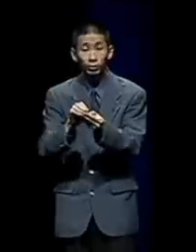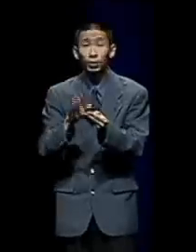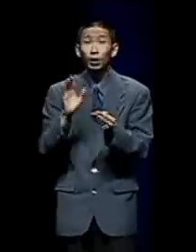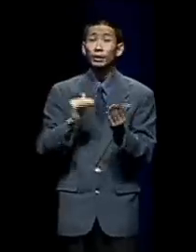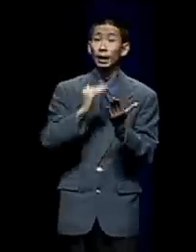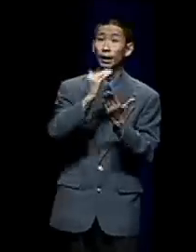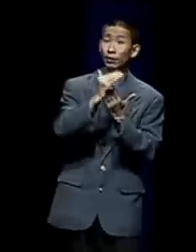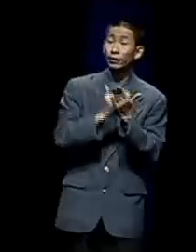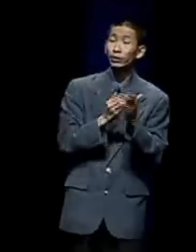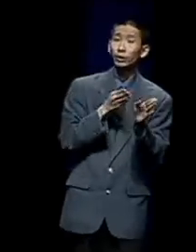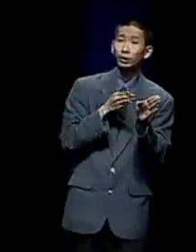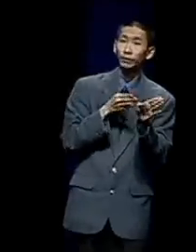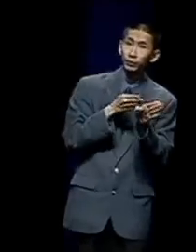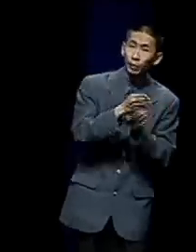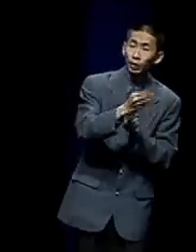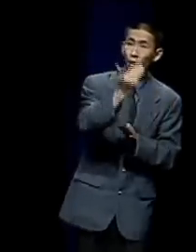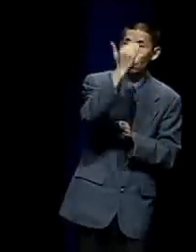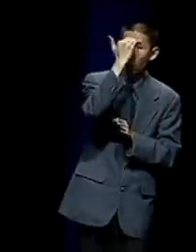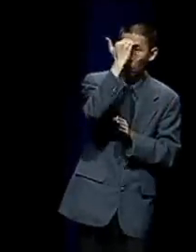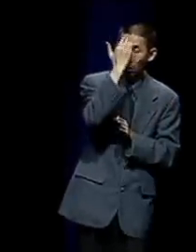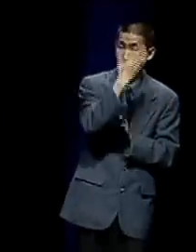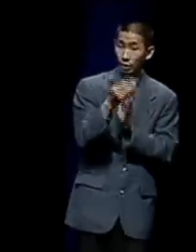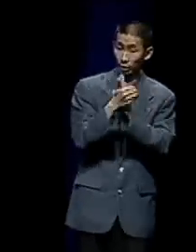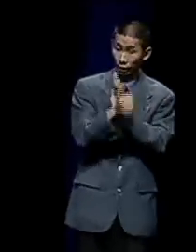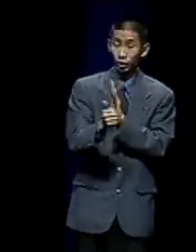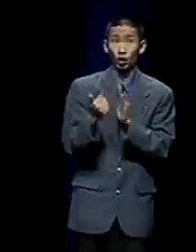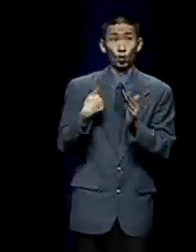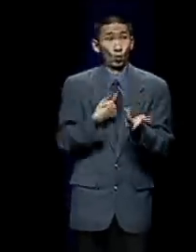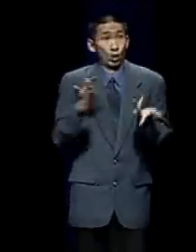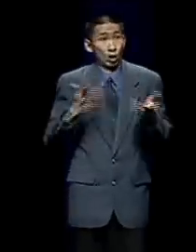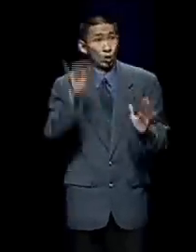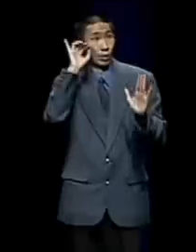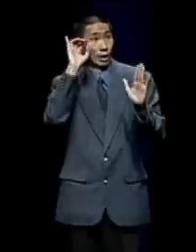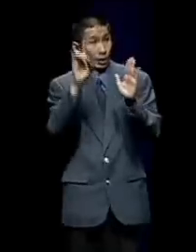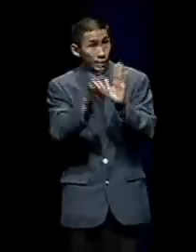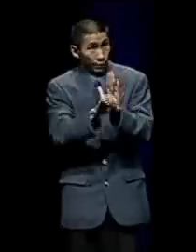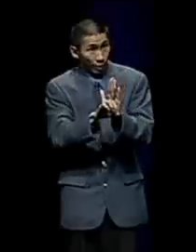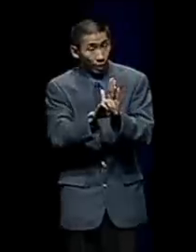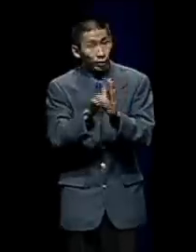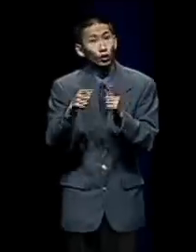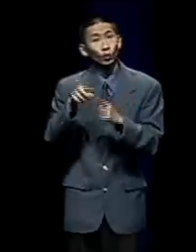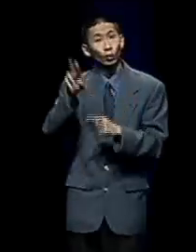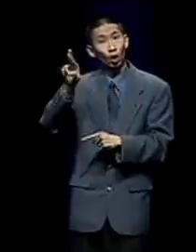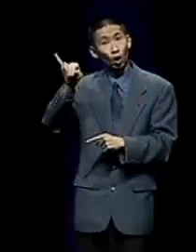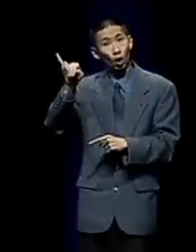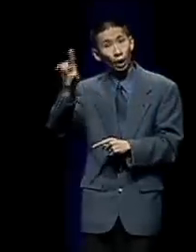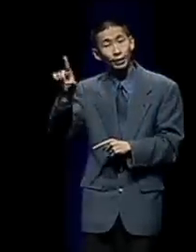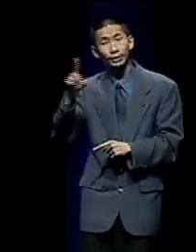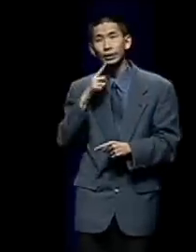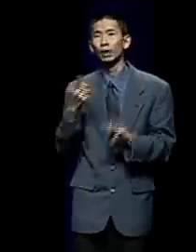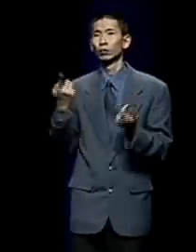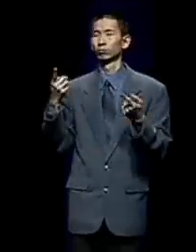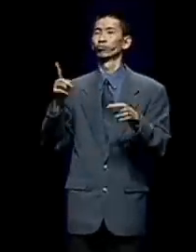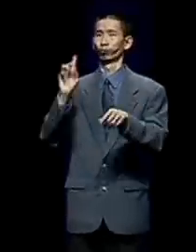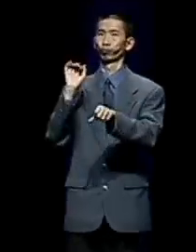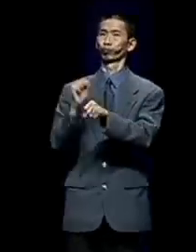and skill identified so that when RID says this person is qualified, we can list